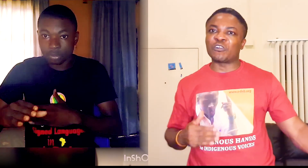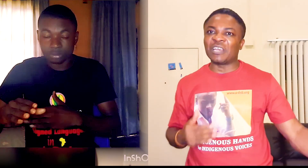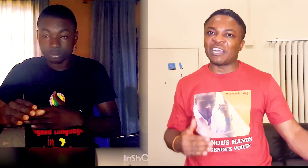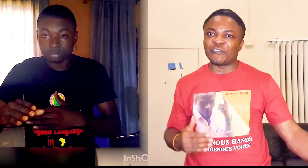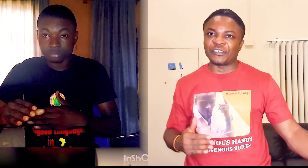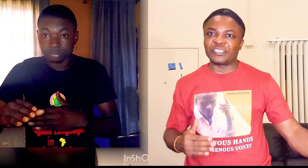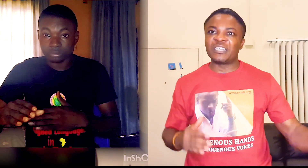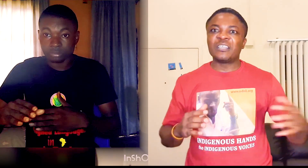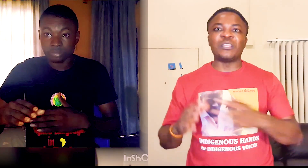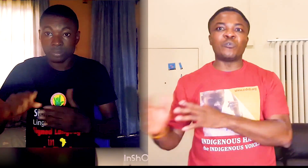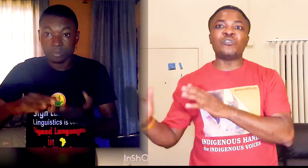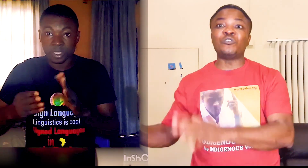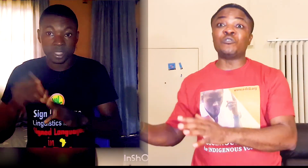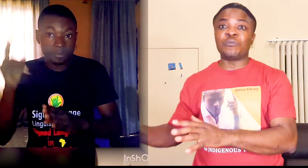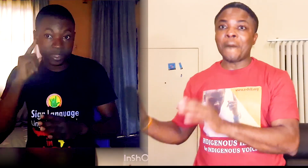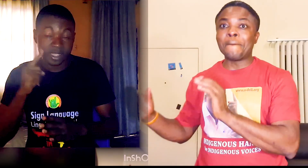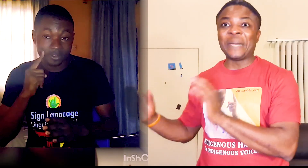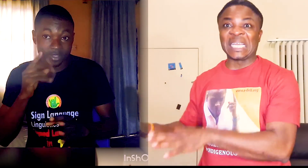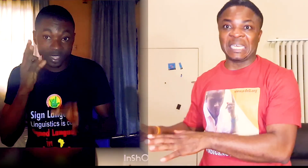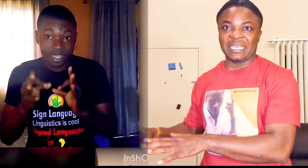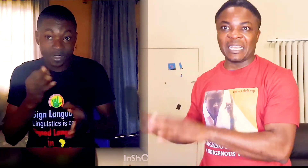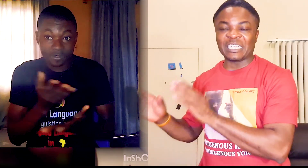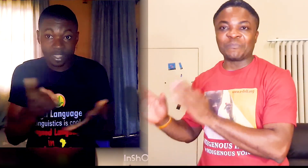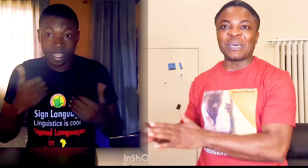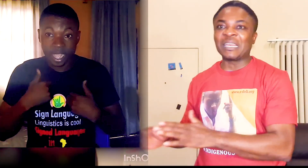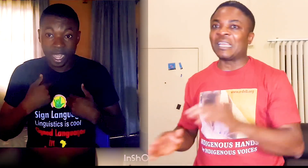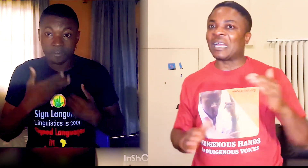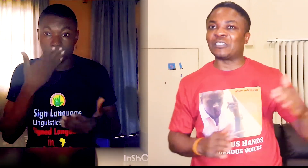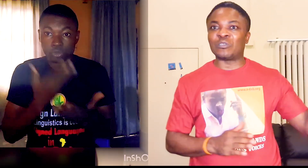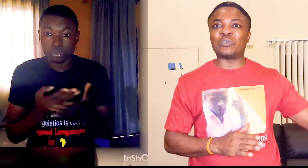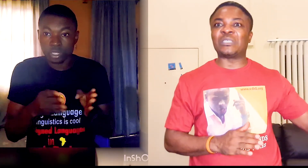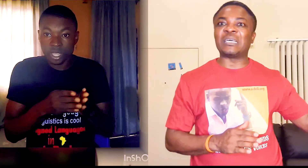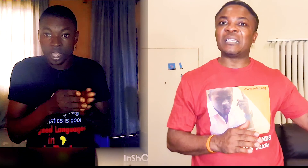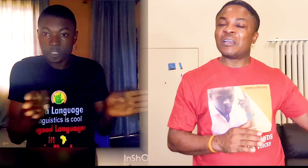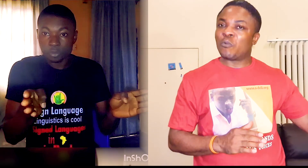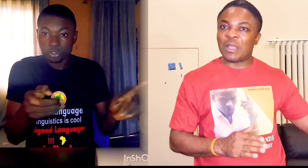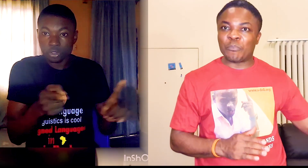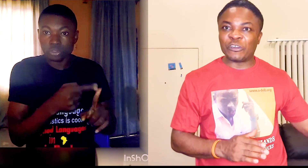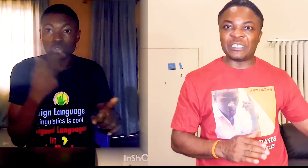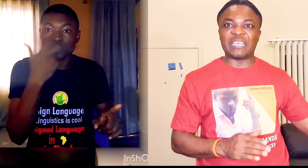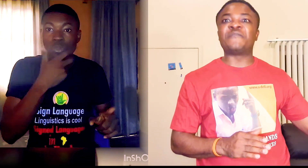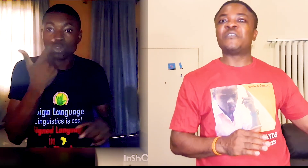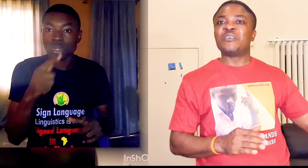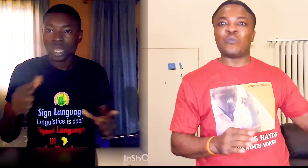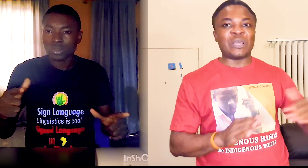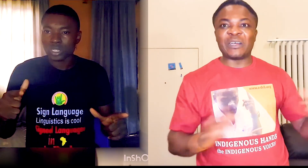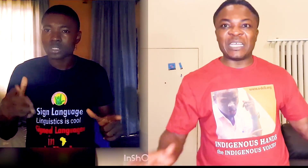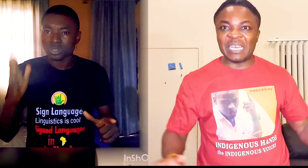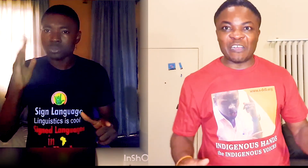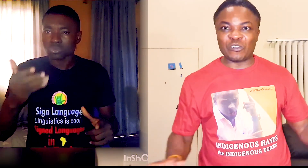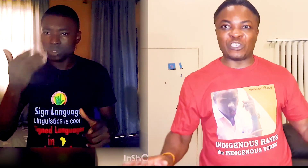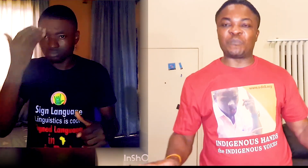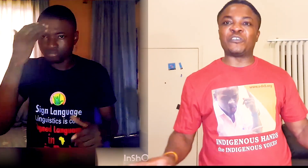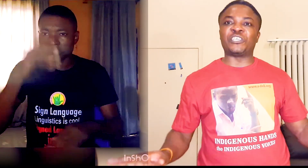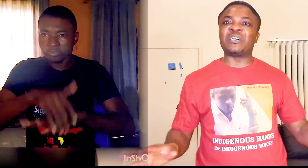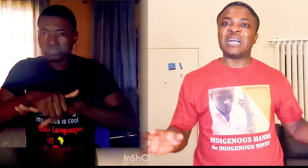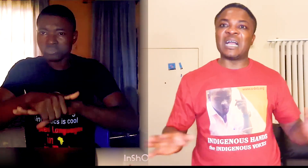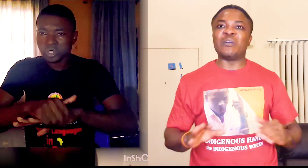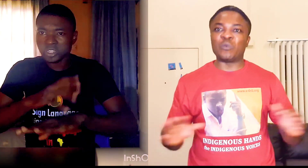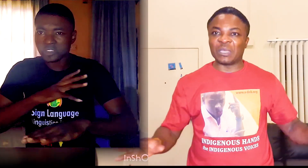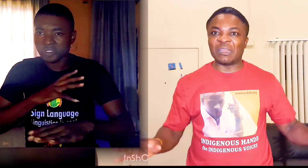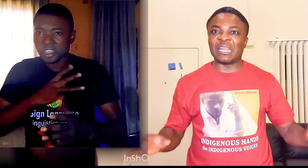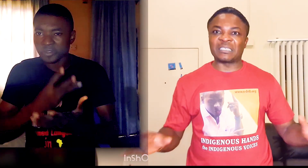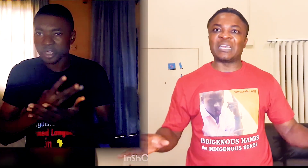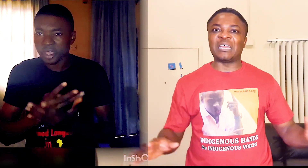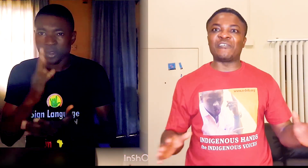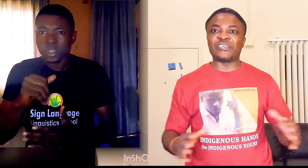to spoken language, they wouldn't do as badly as those that were born deaf without any language exposure